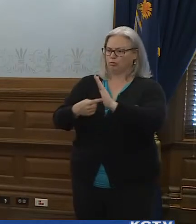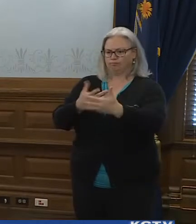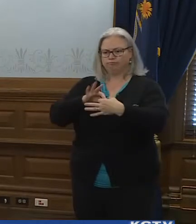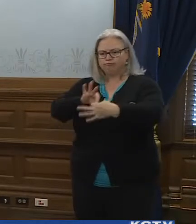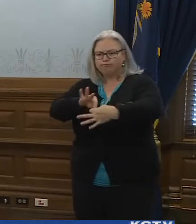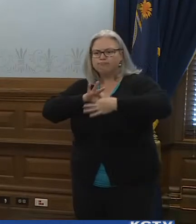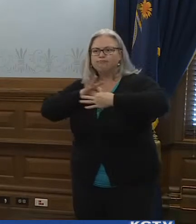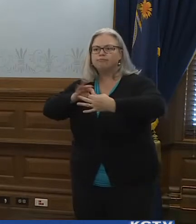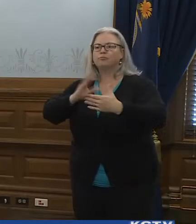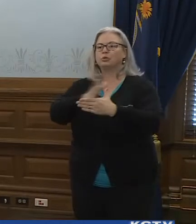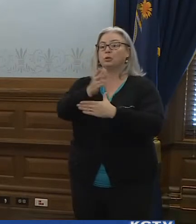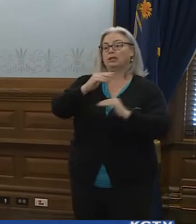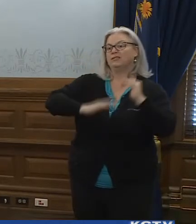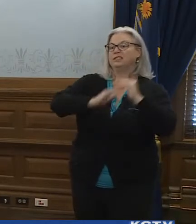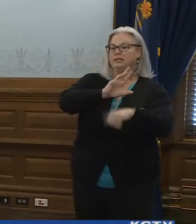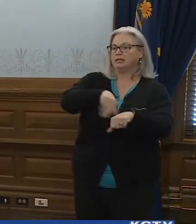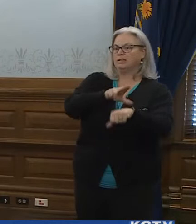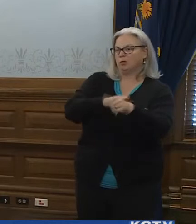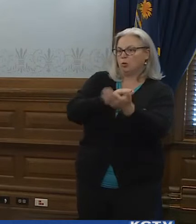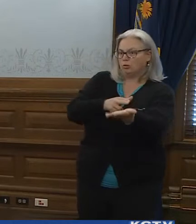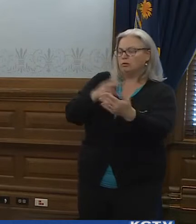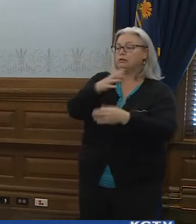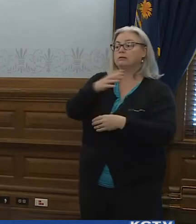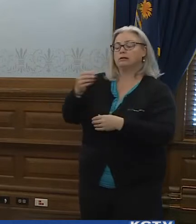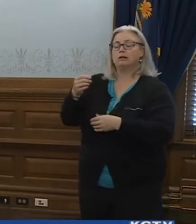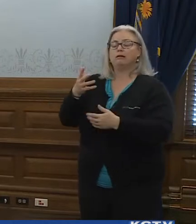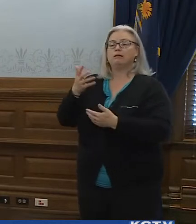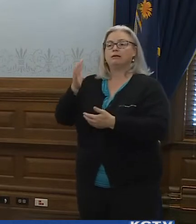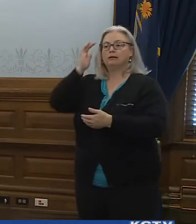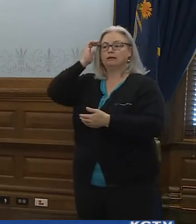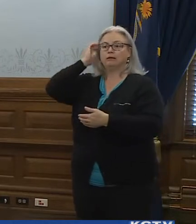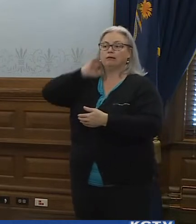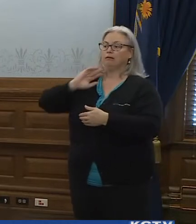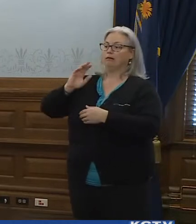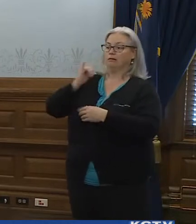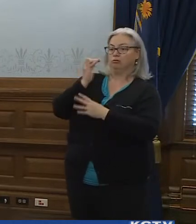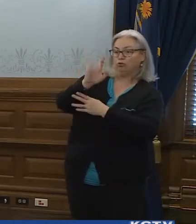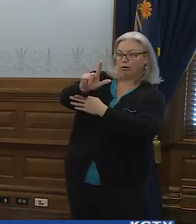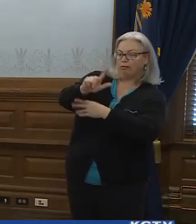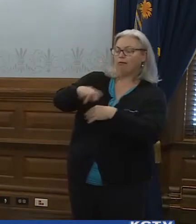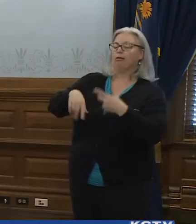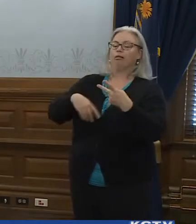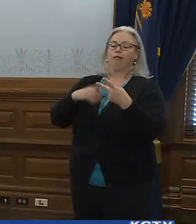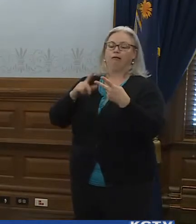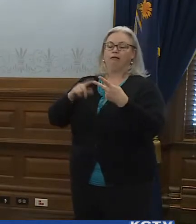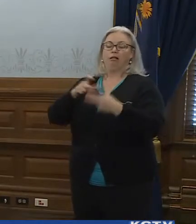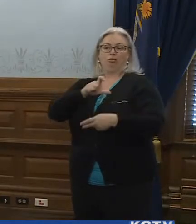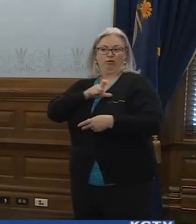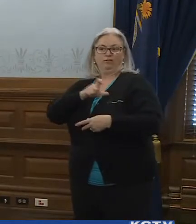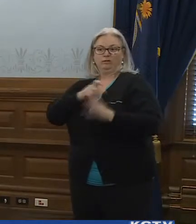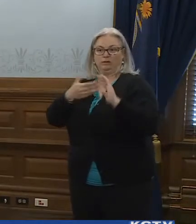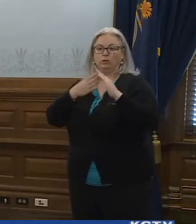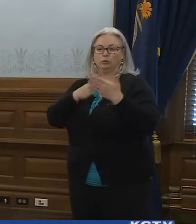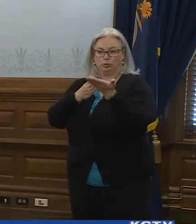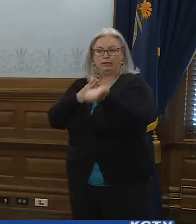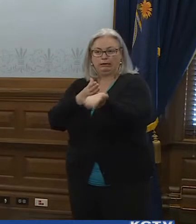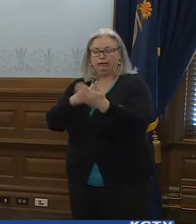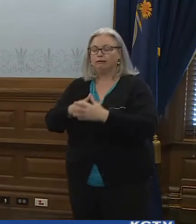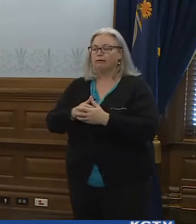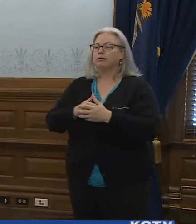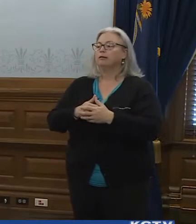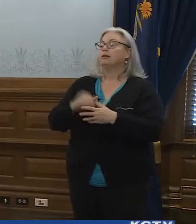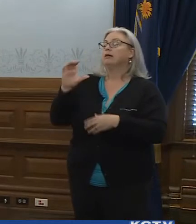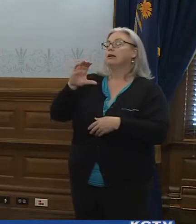cooperation between the facility, of course, and the jail and the law enforcement community there.